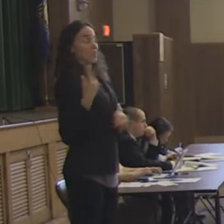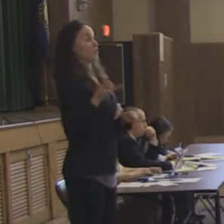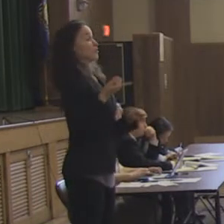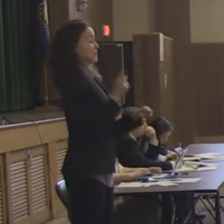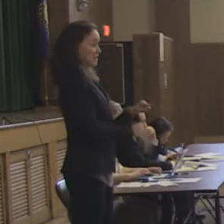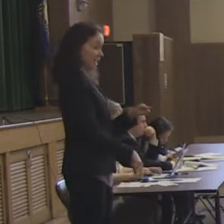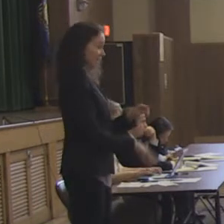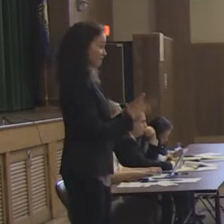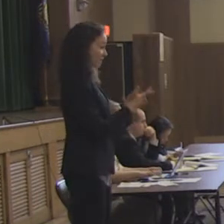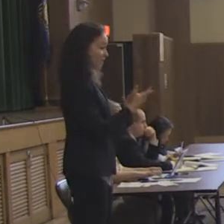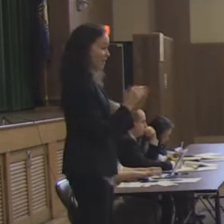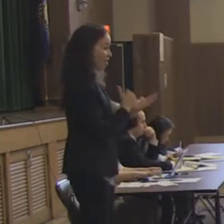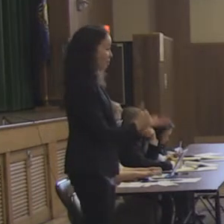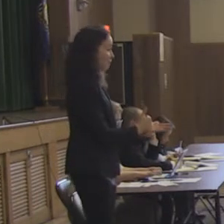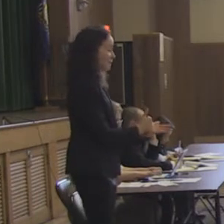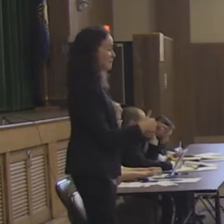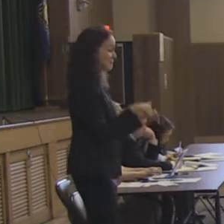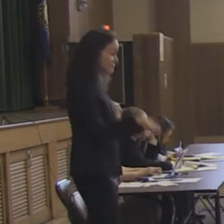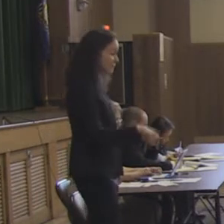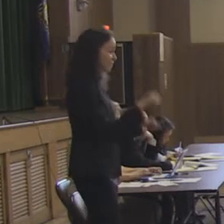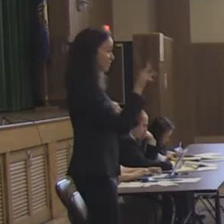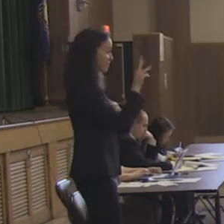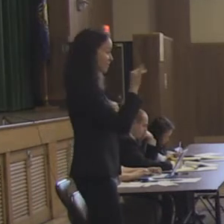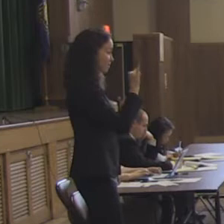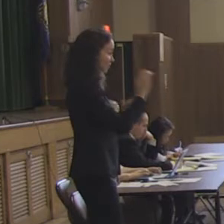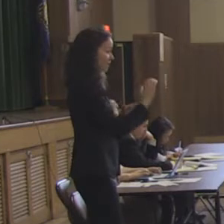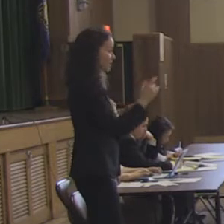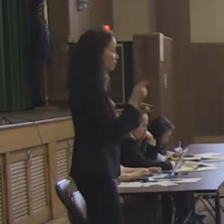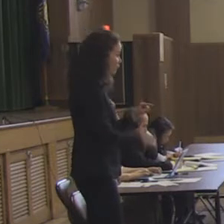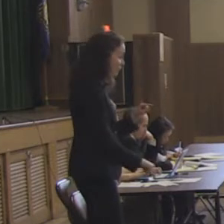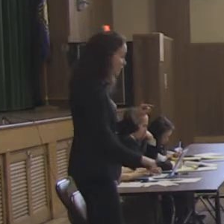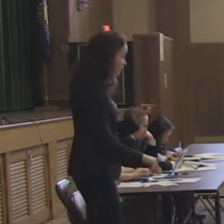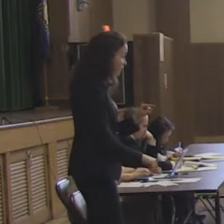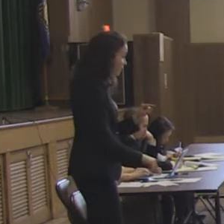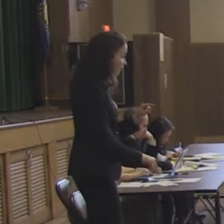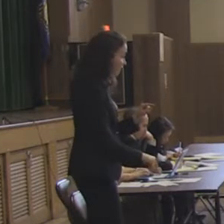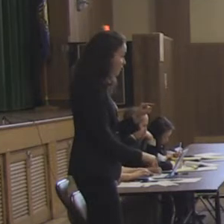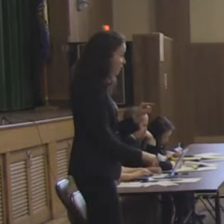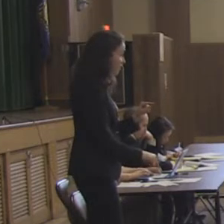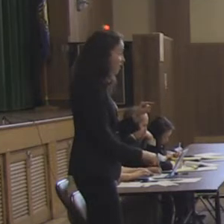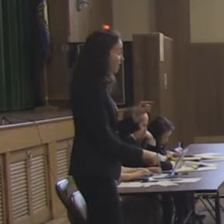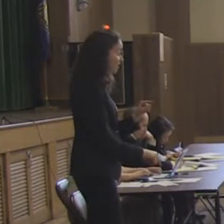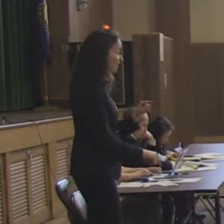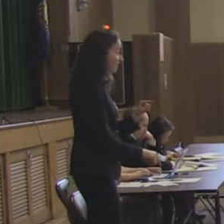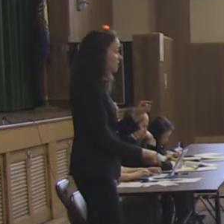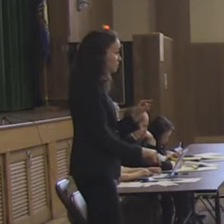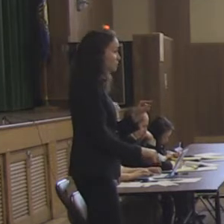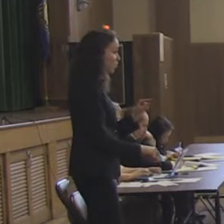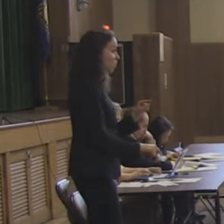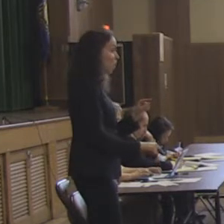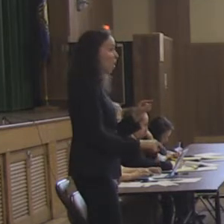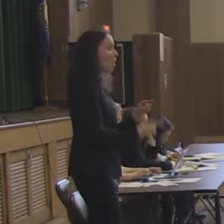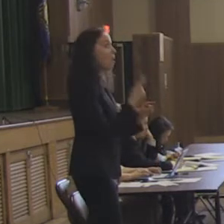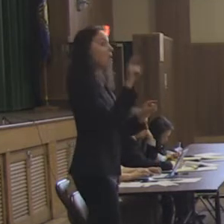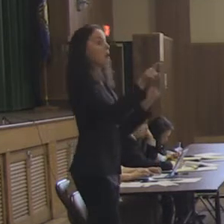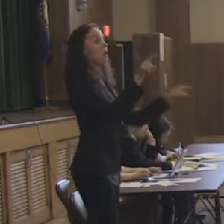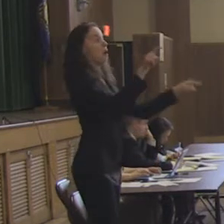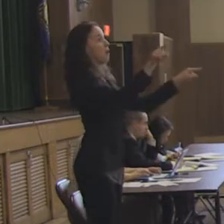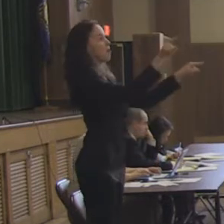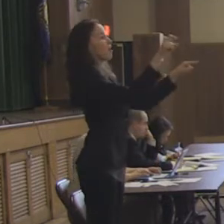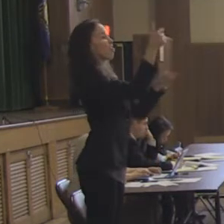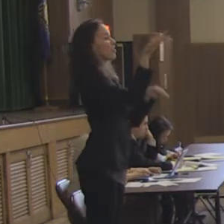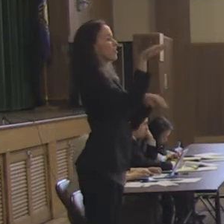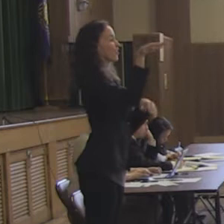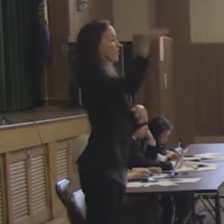we could not find help here. We eventually found help, you know, other places, but